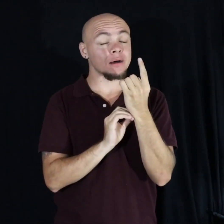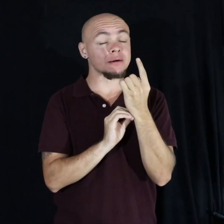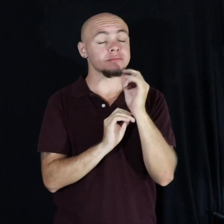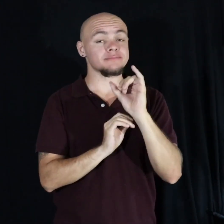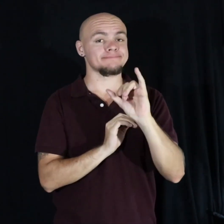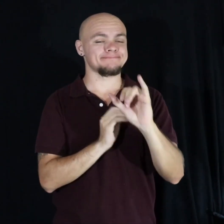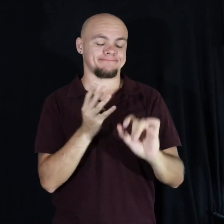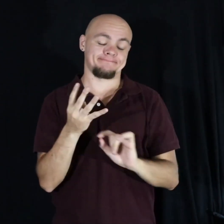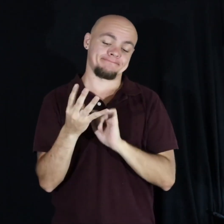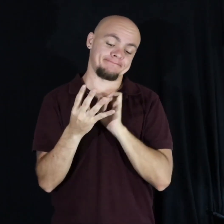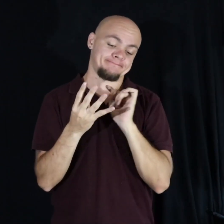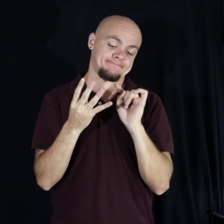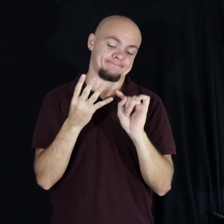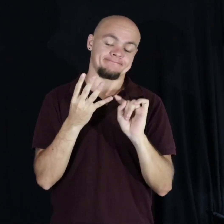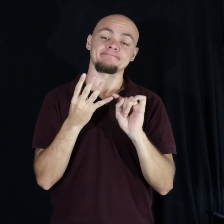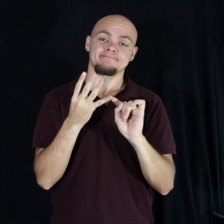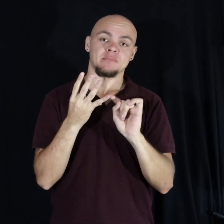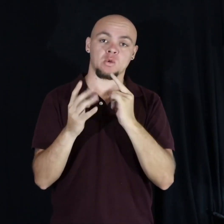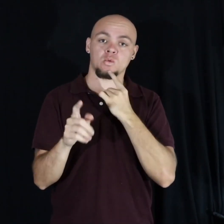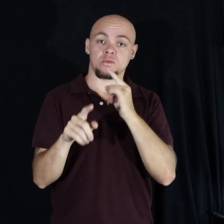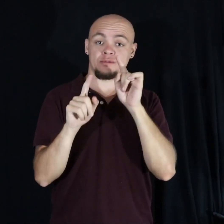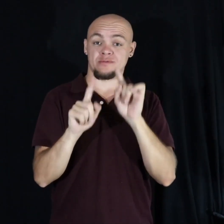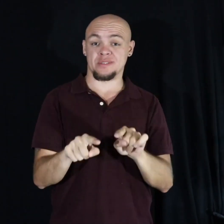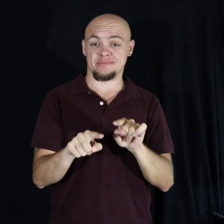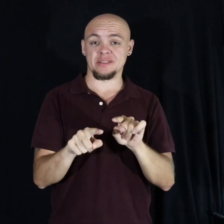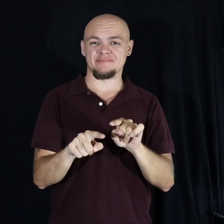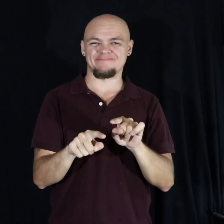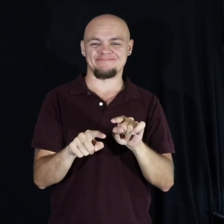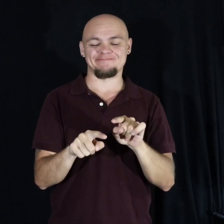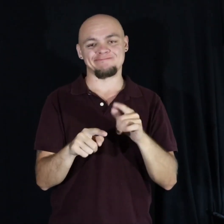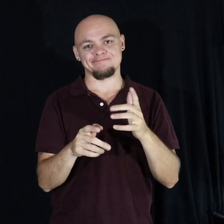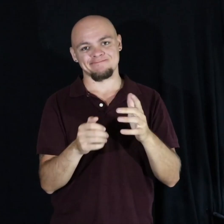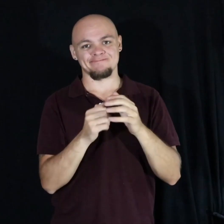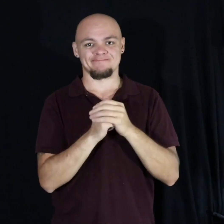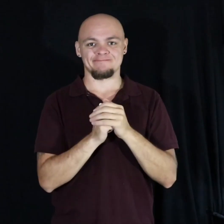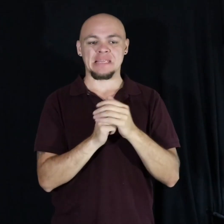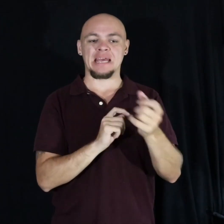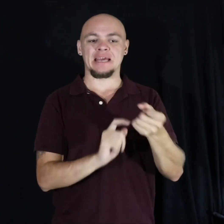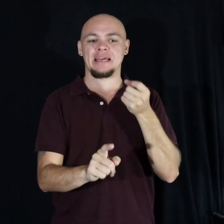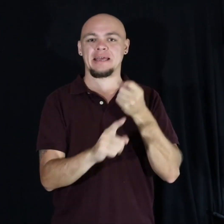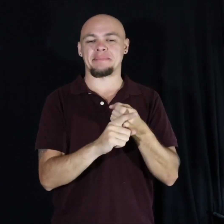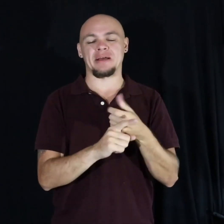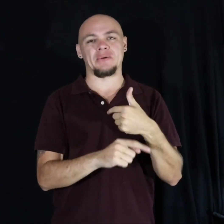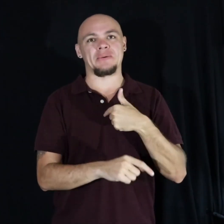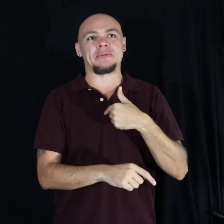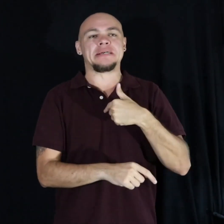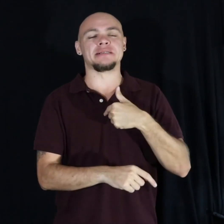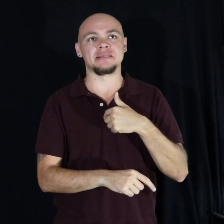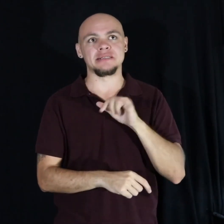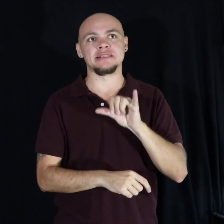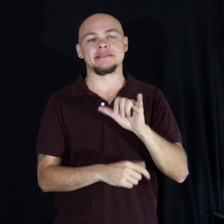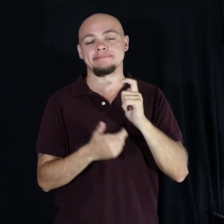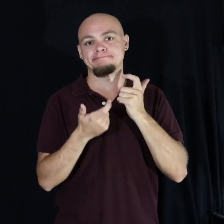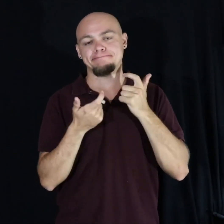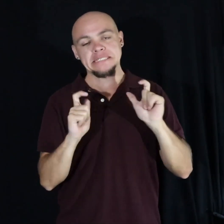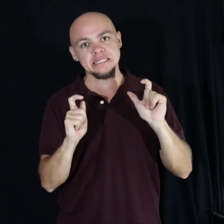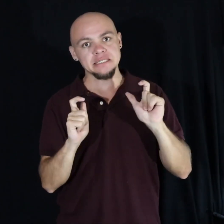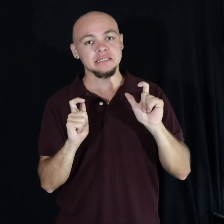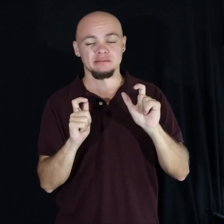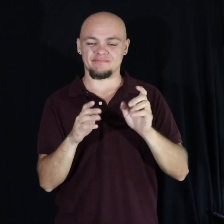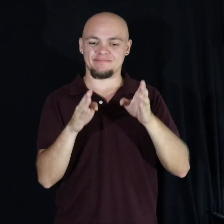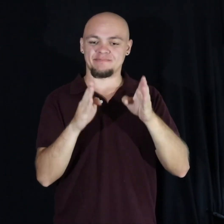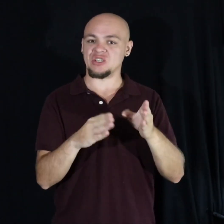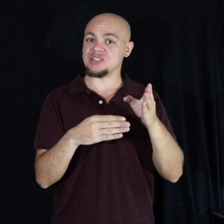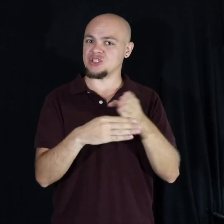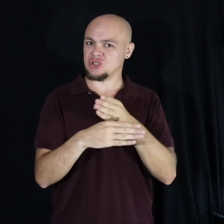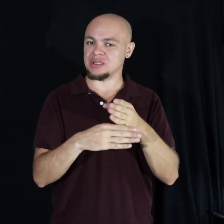Now, the last response I would like to share with you all today has impacted me in a big way. What this person